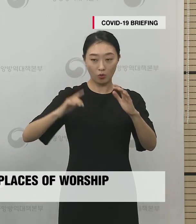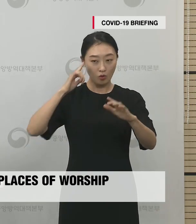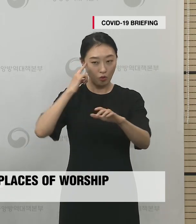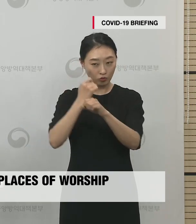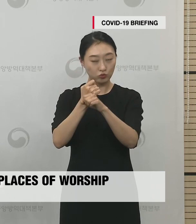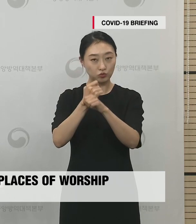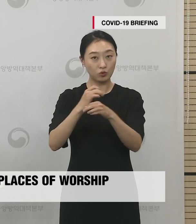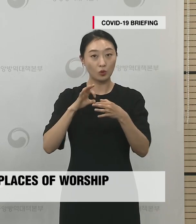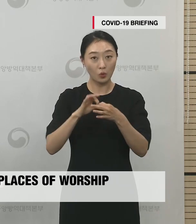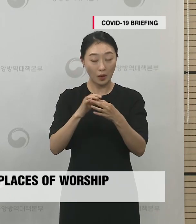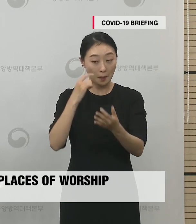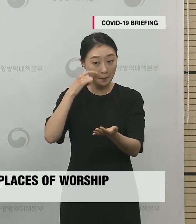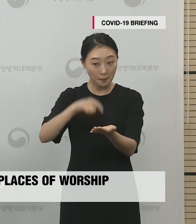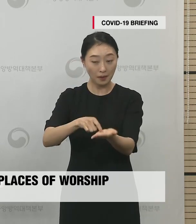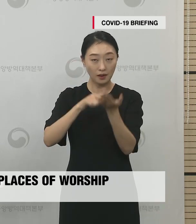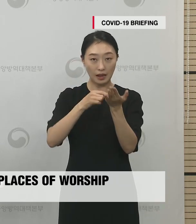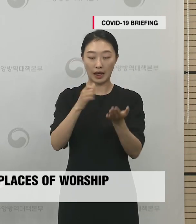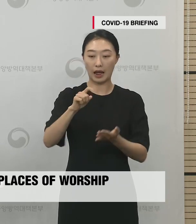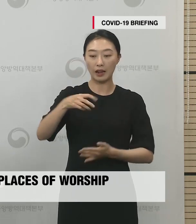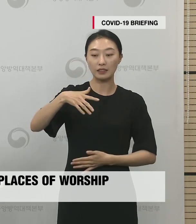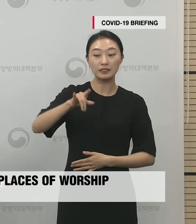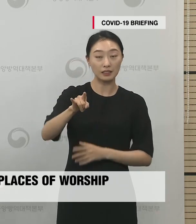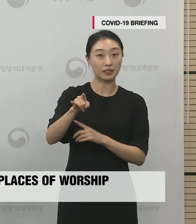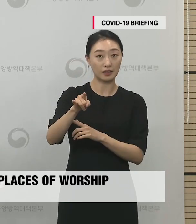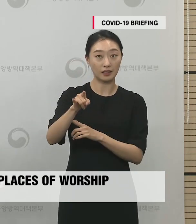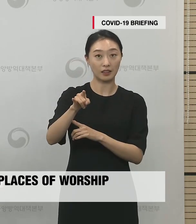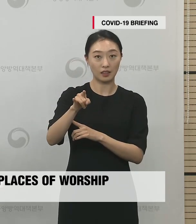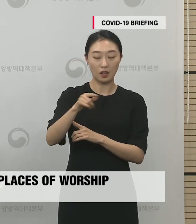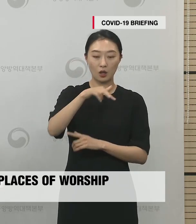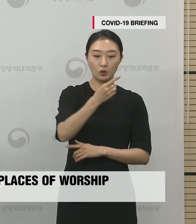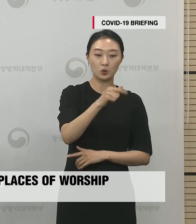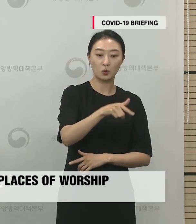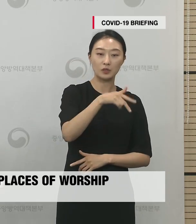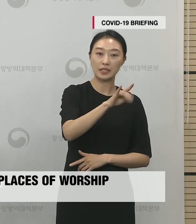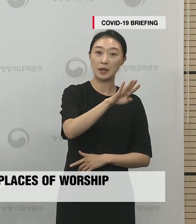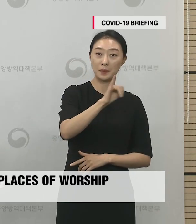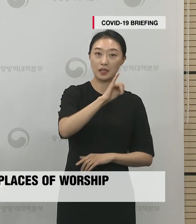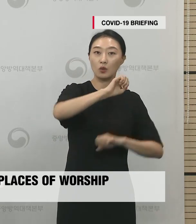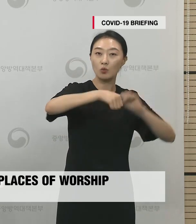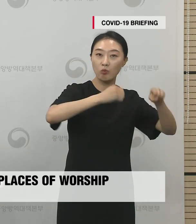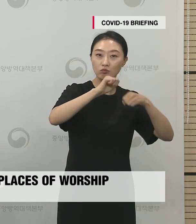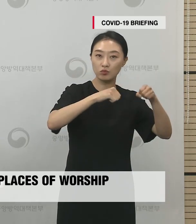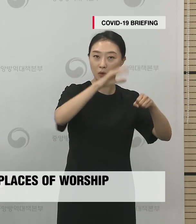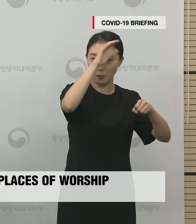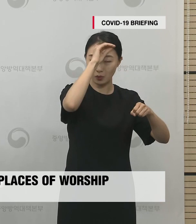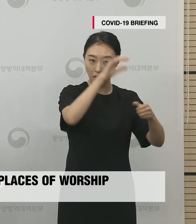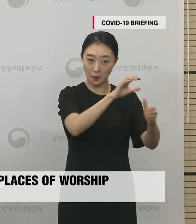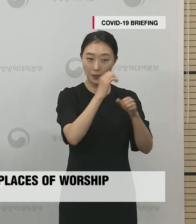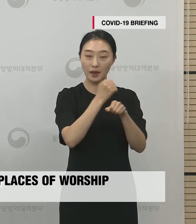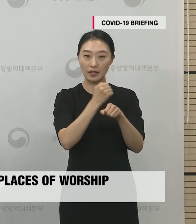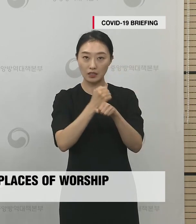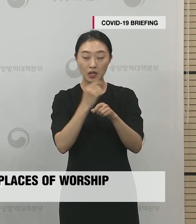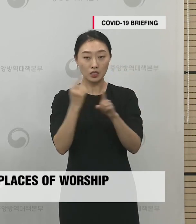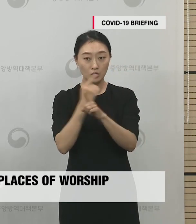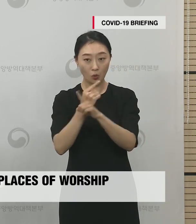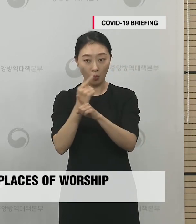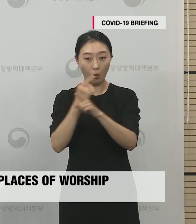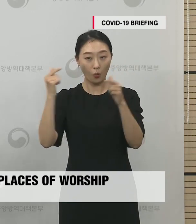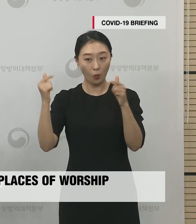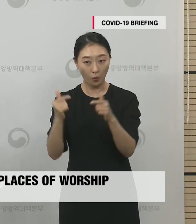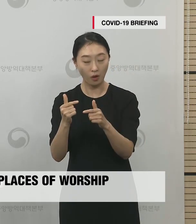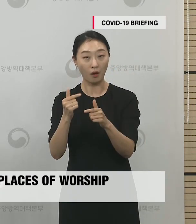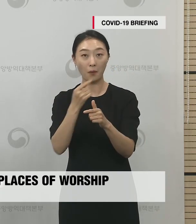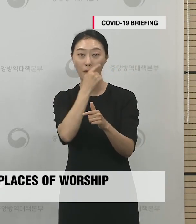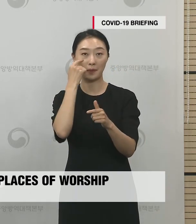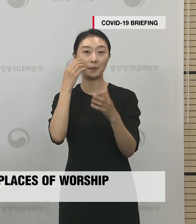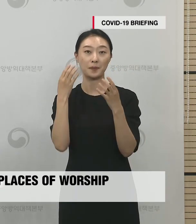the joint research, we have some of the antibody candidates, and we have